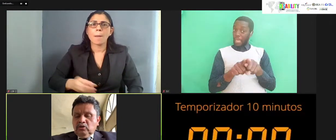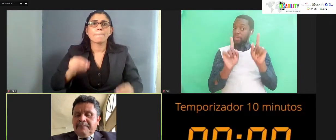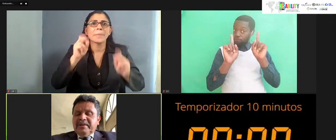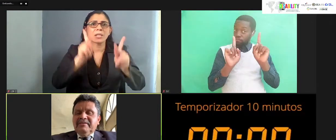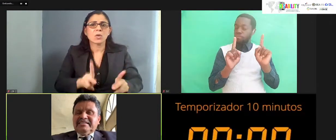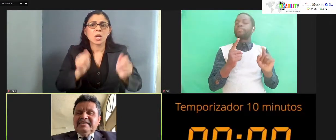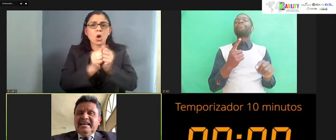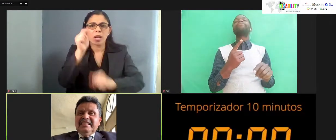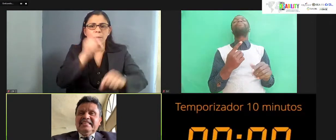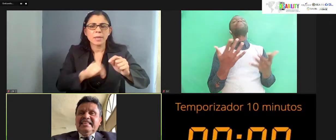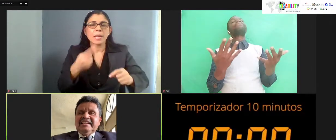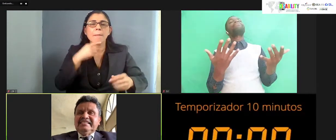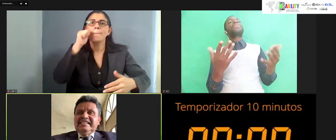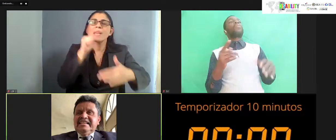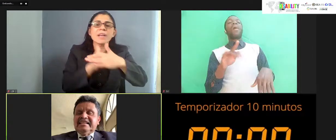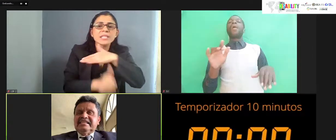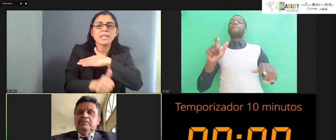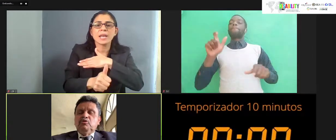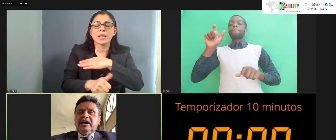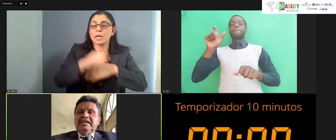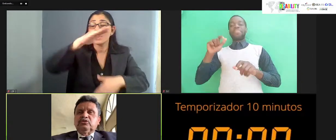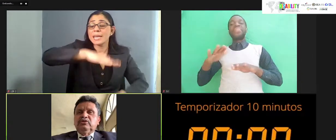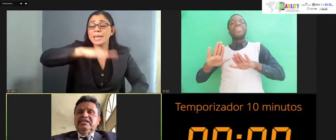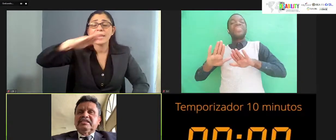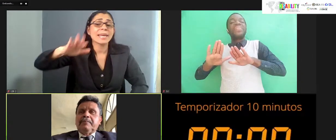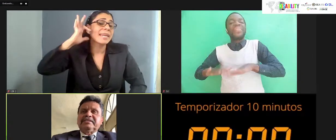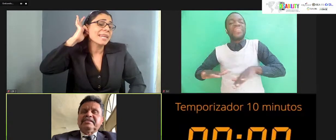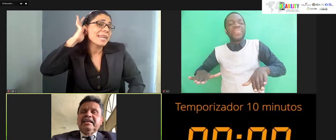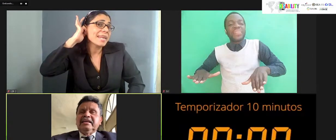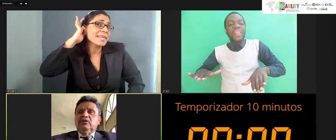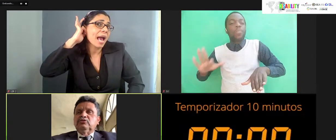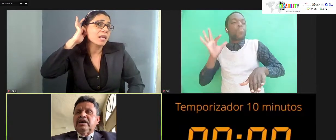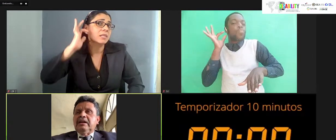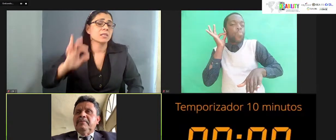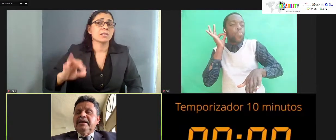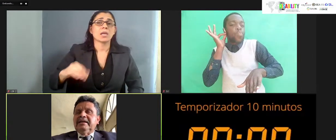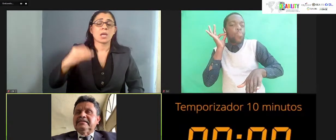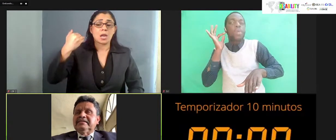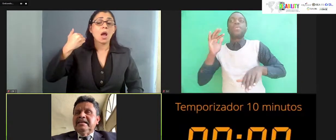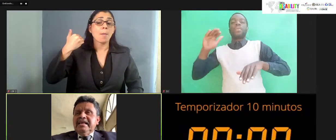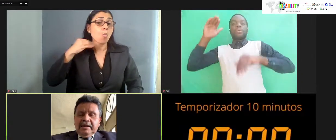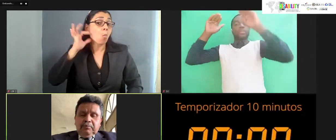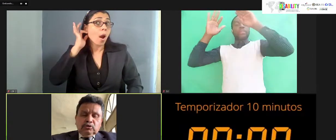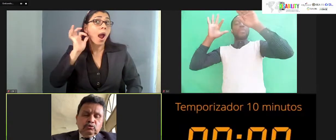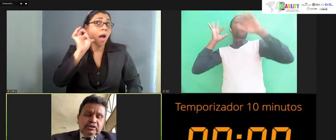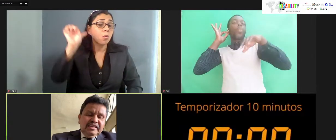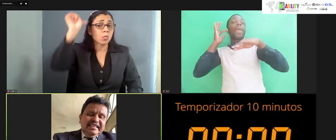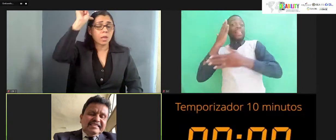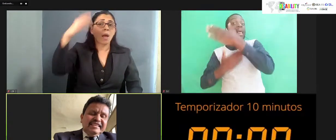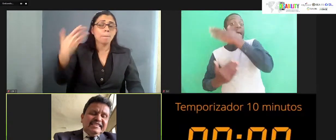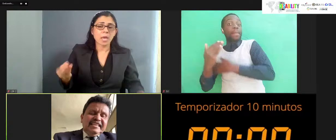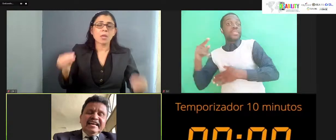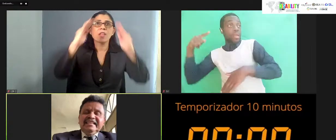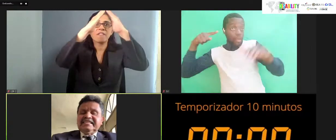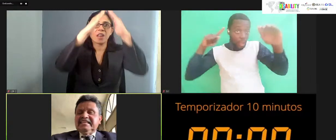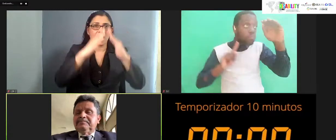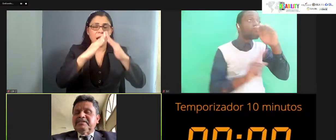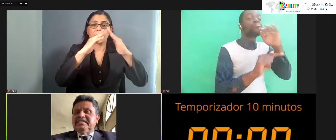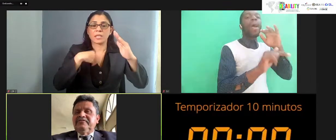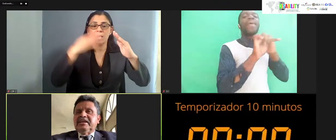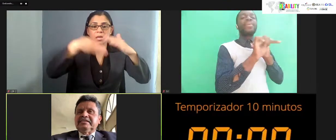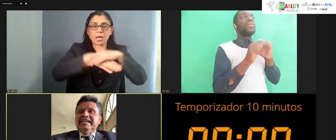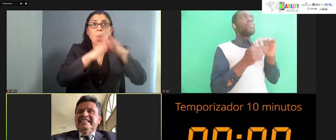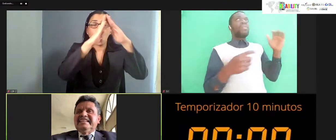of persons of actually women and girls with disabilities